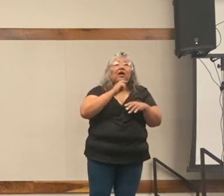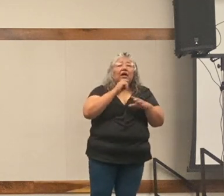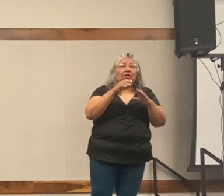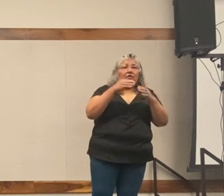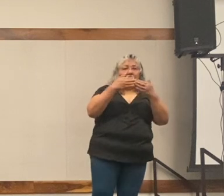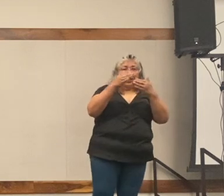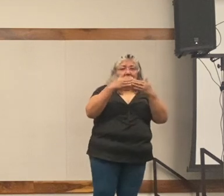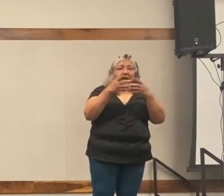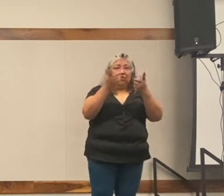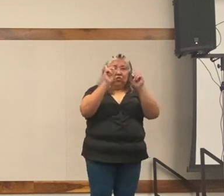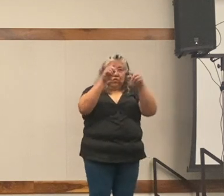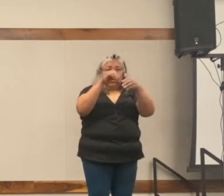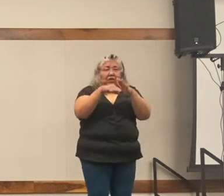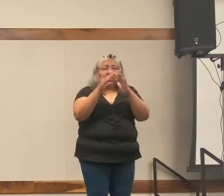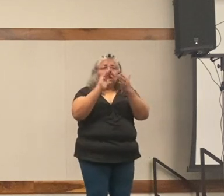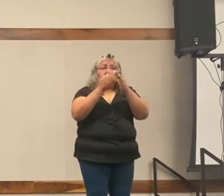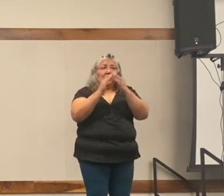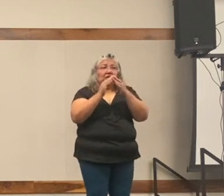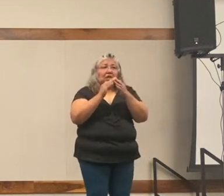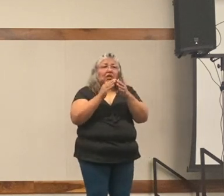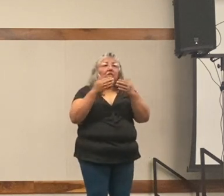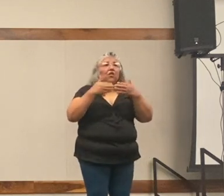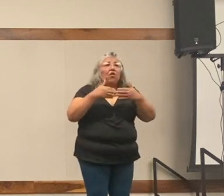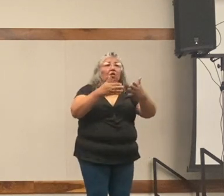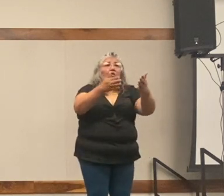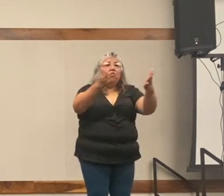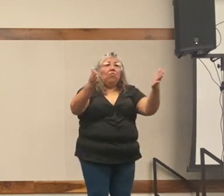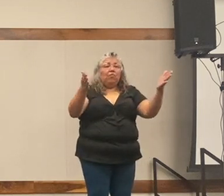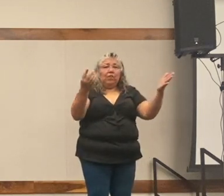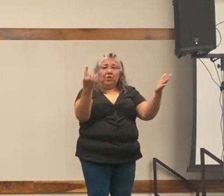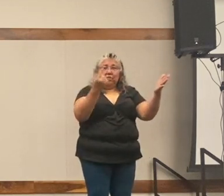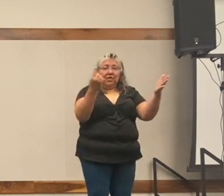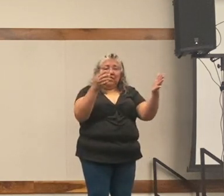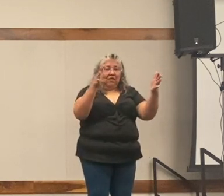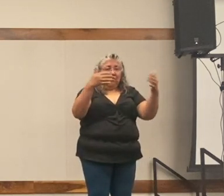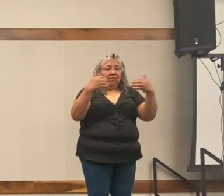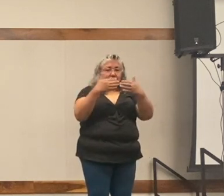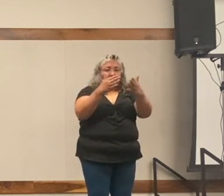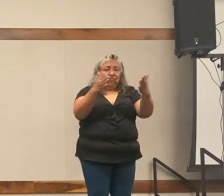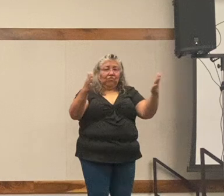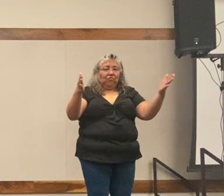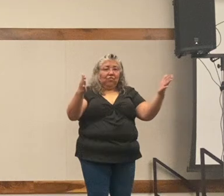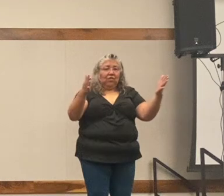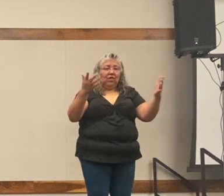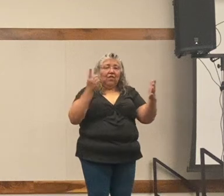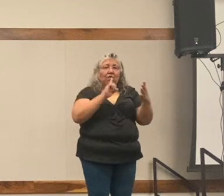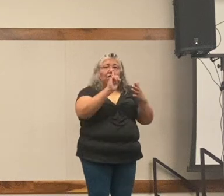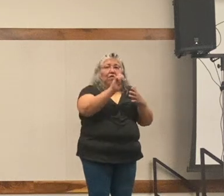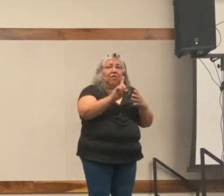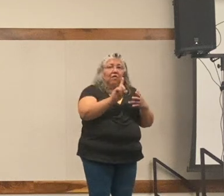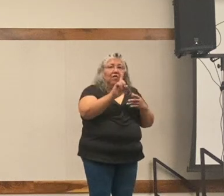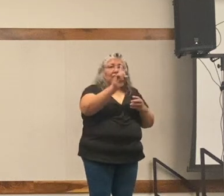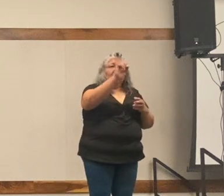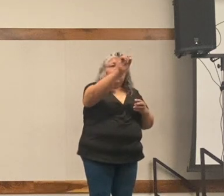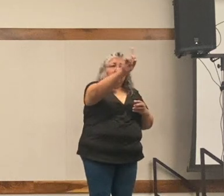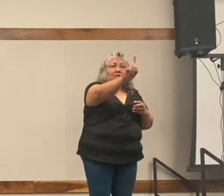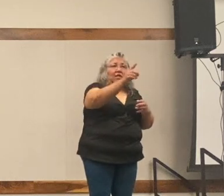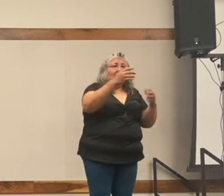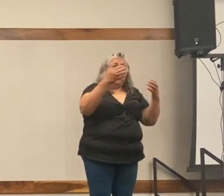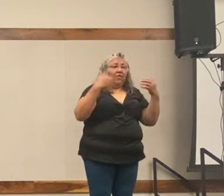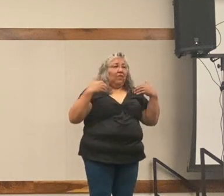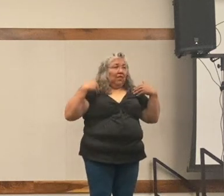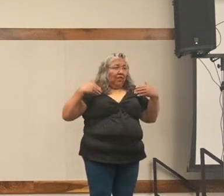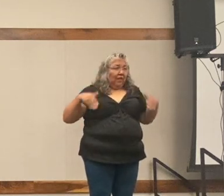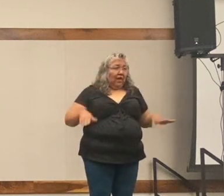the city, which opened to them by itself, and they went outside and passed one street, and suddenly the angel left